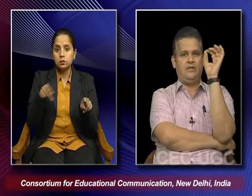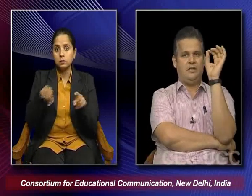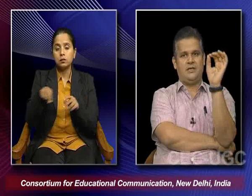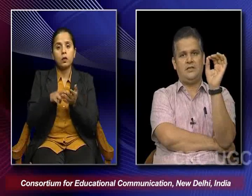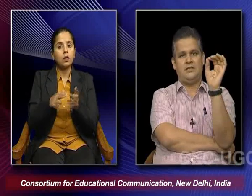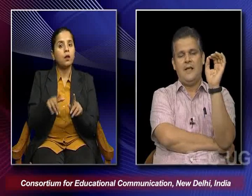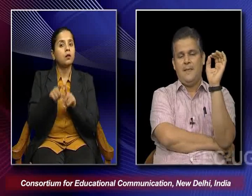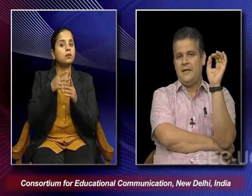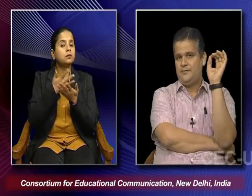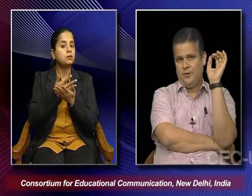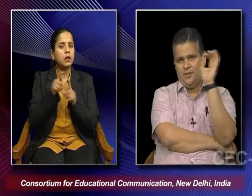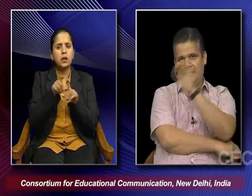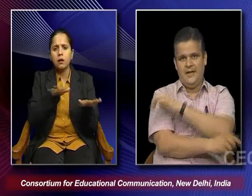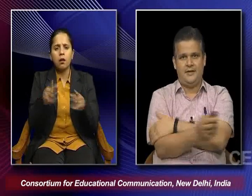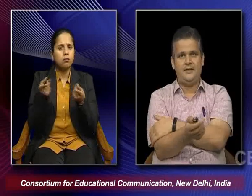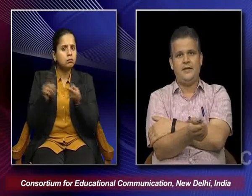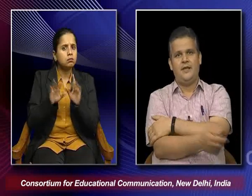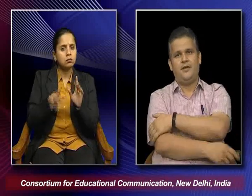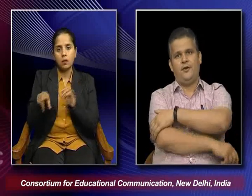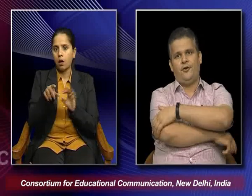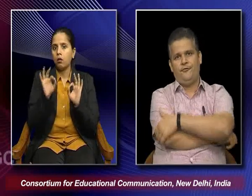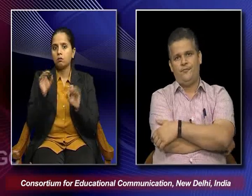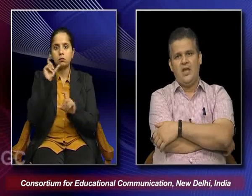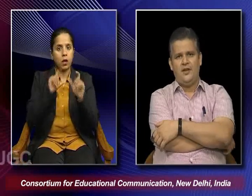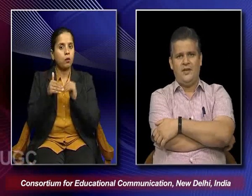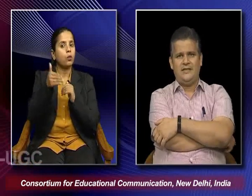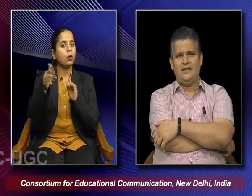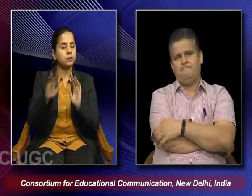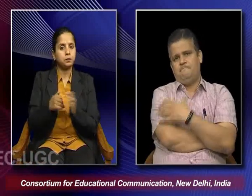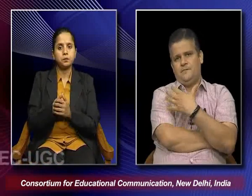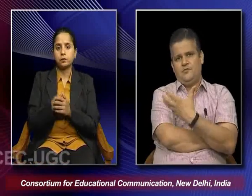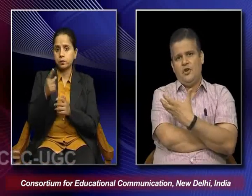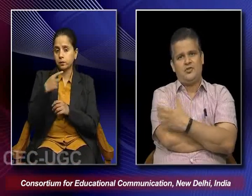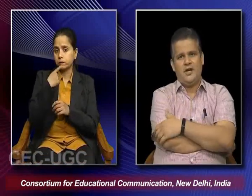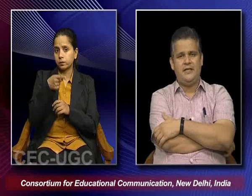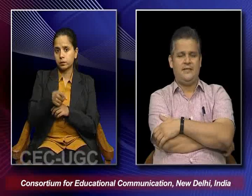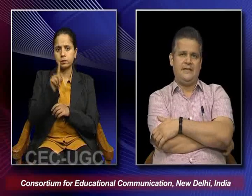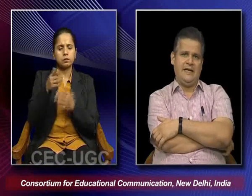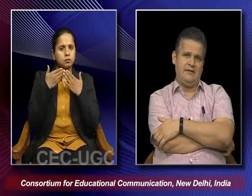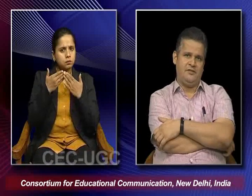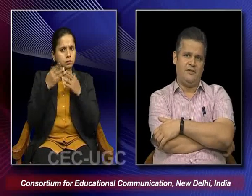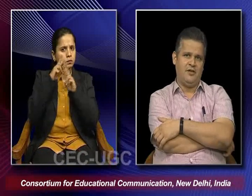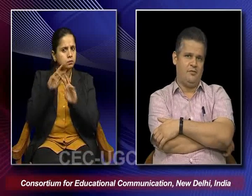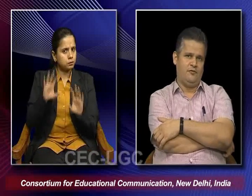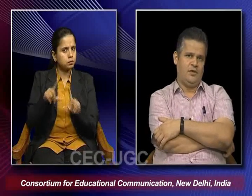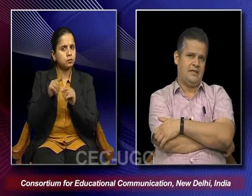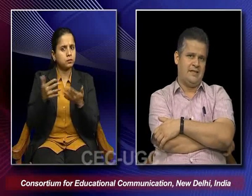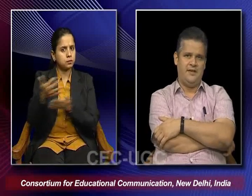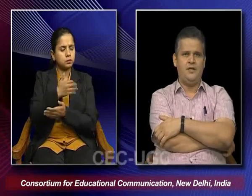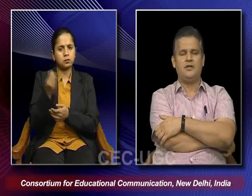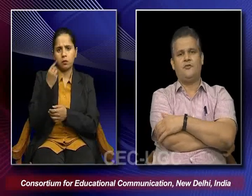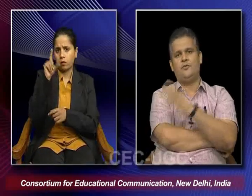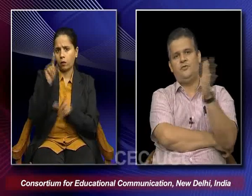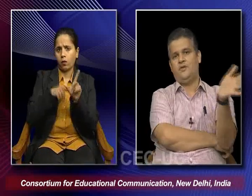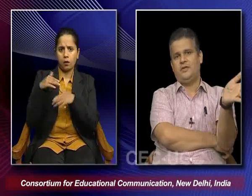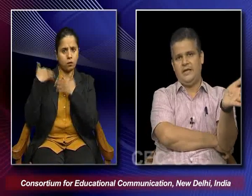natural disasters is properly taken care of. Now there is a studies and data which is available for the last 10